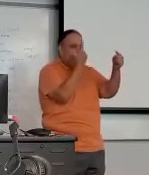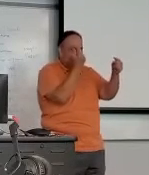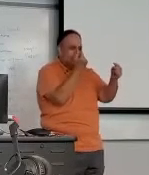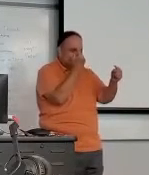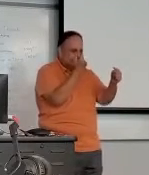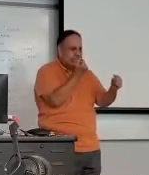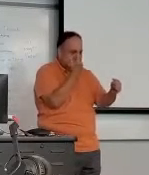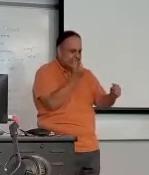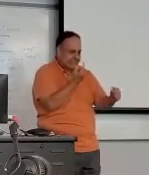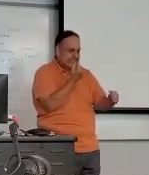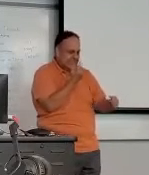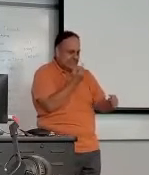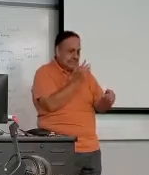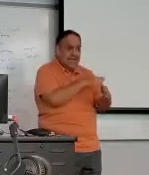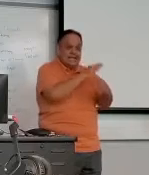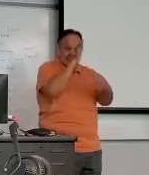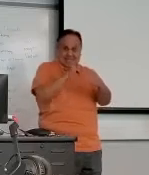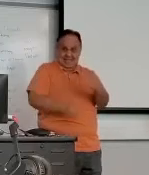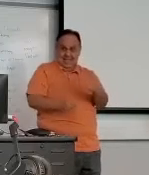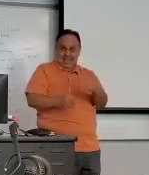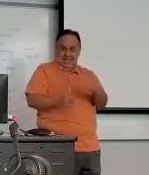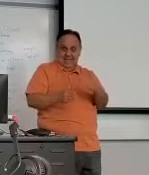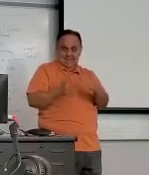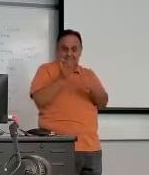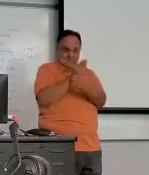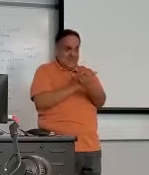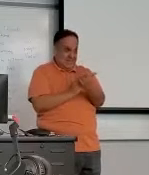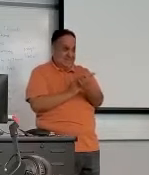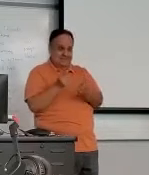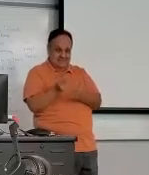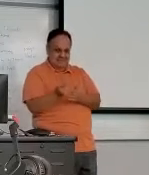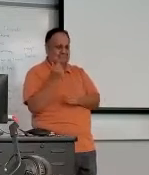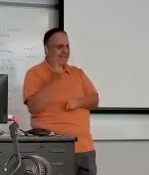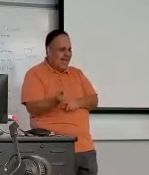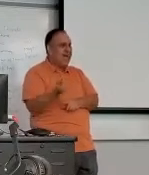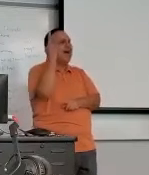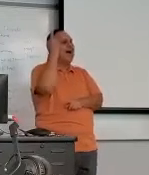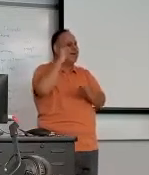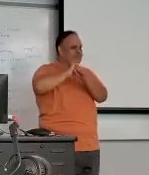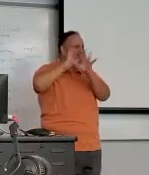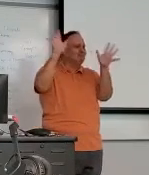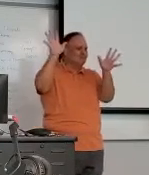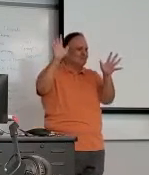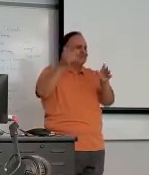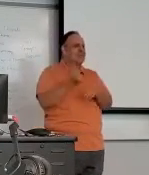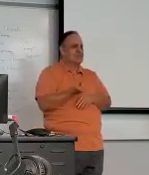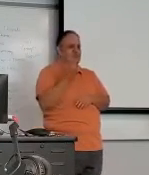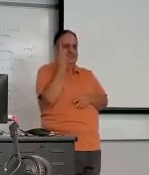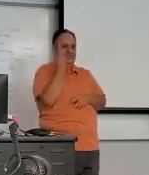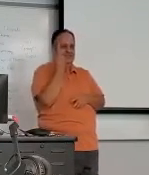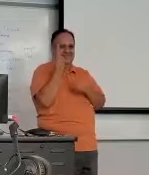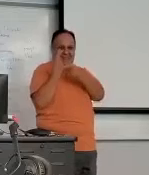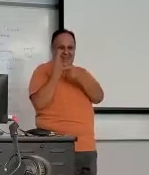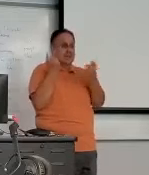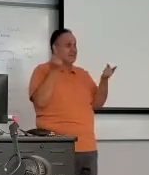by the end of the section, you'll find that you do understand it, and more importantly, once you begin to understand it, you'll get some confidence. And that is really the